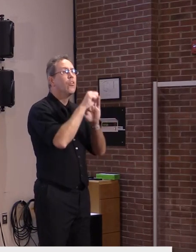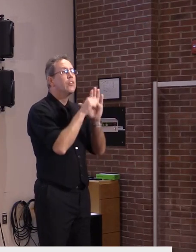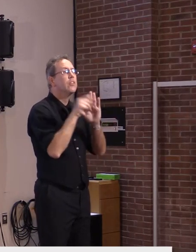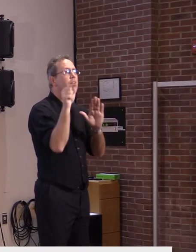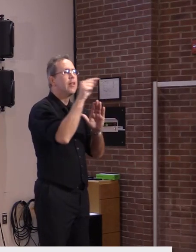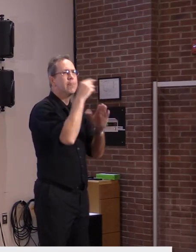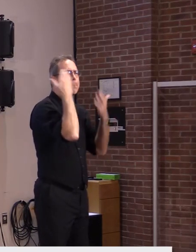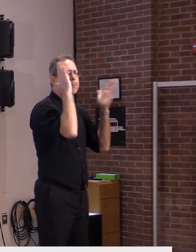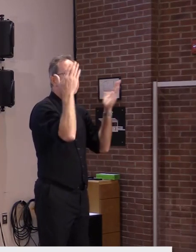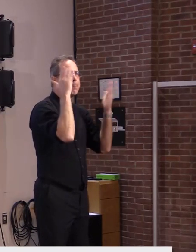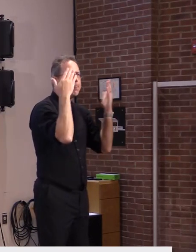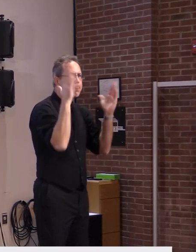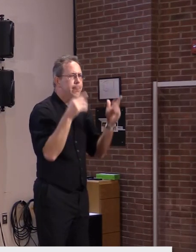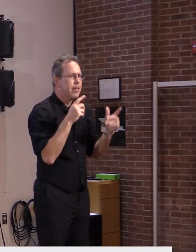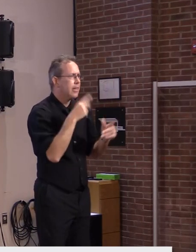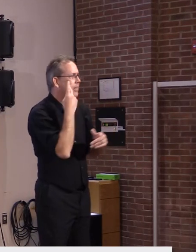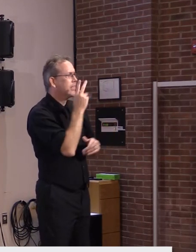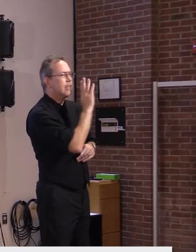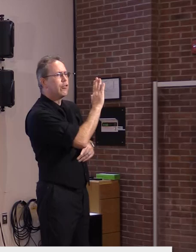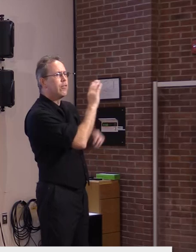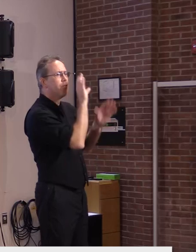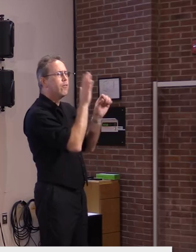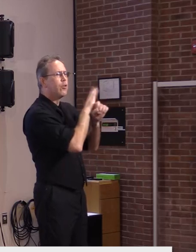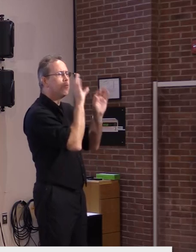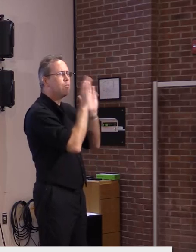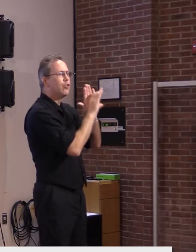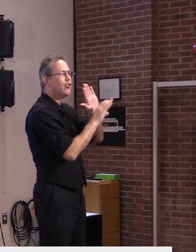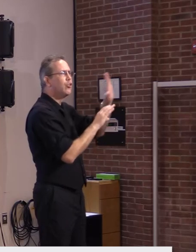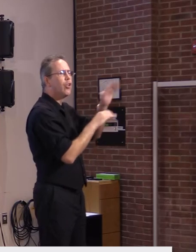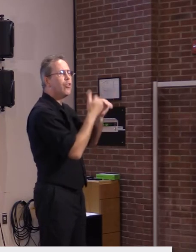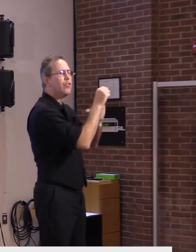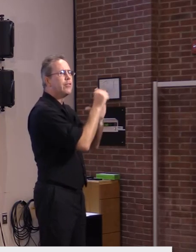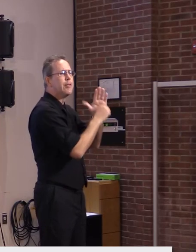have access to the data always on them.